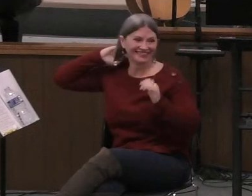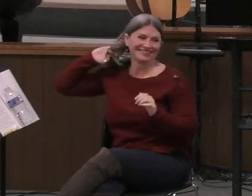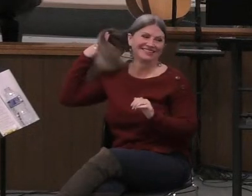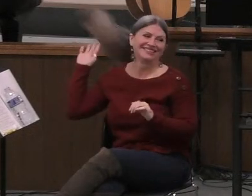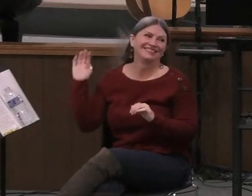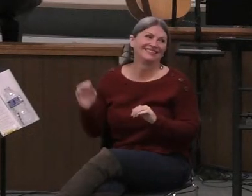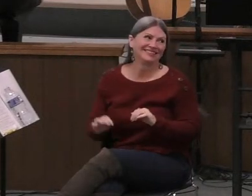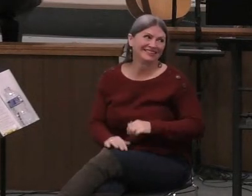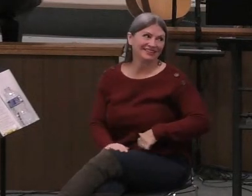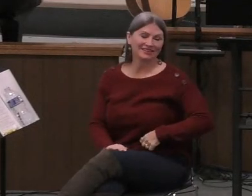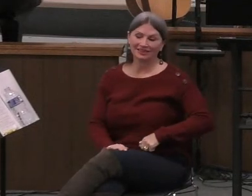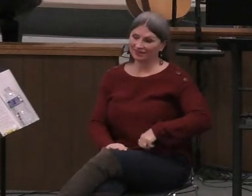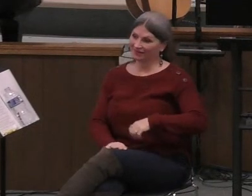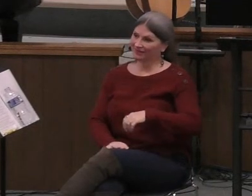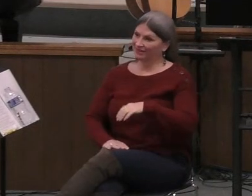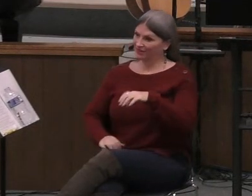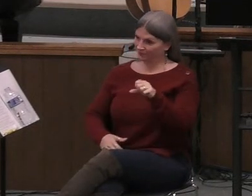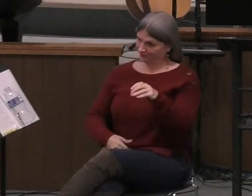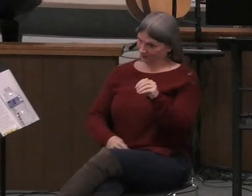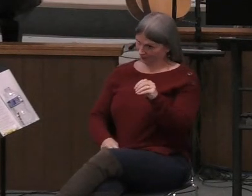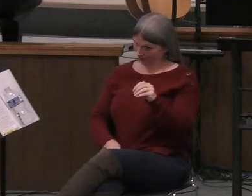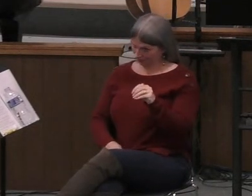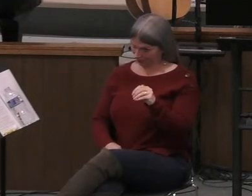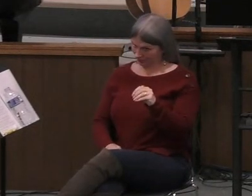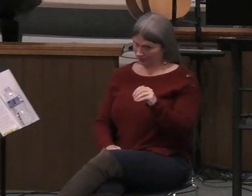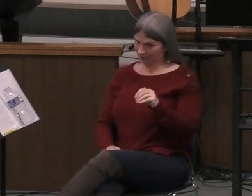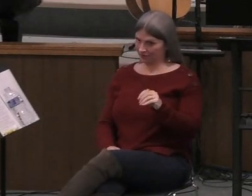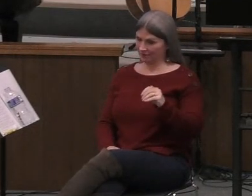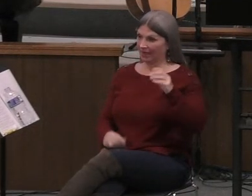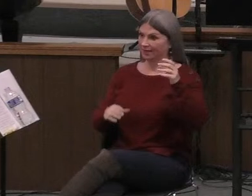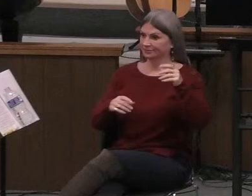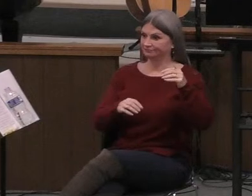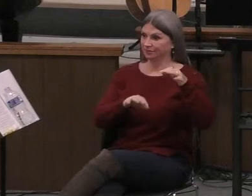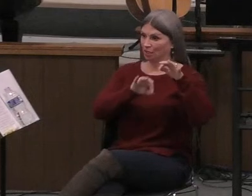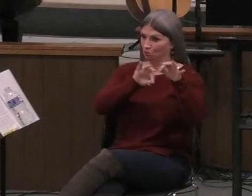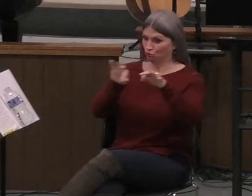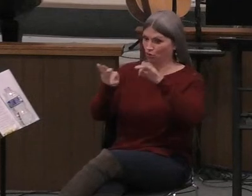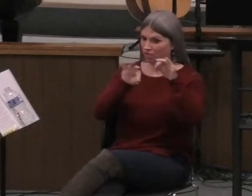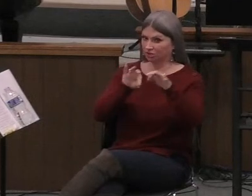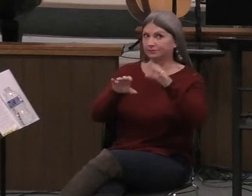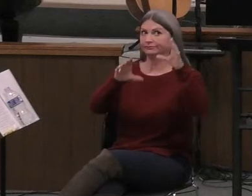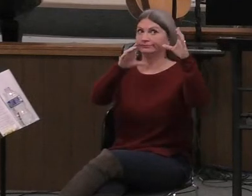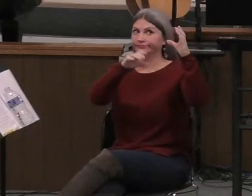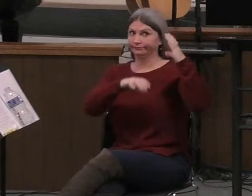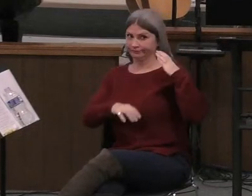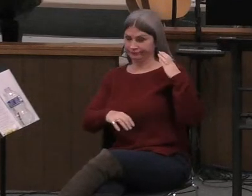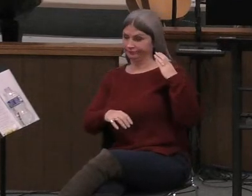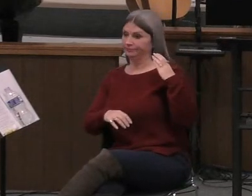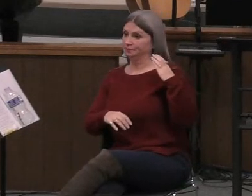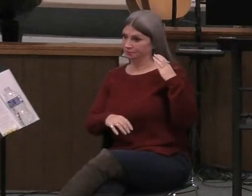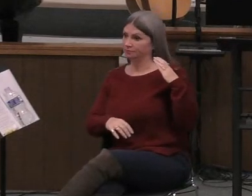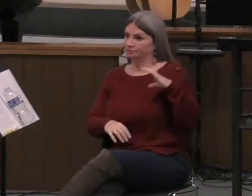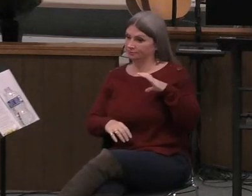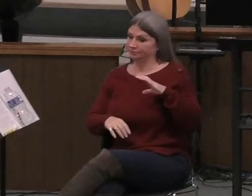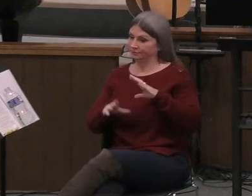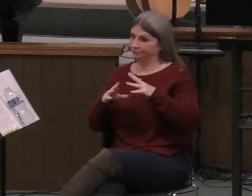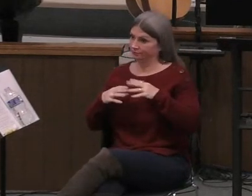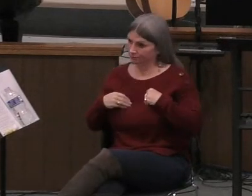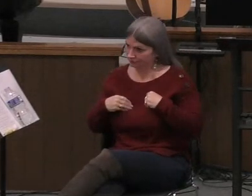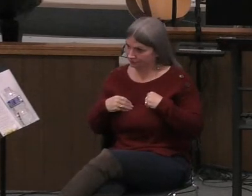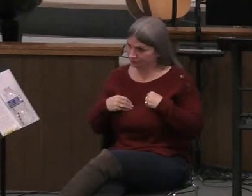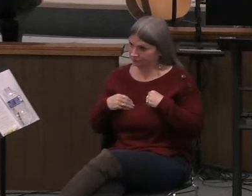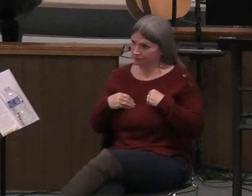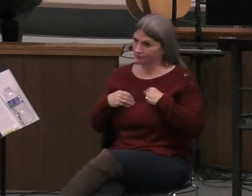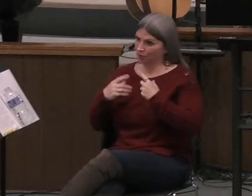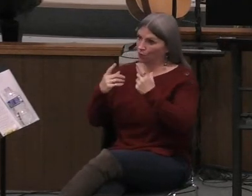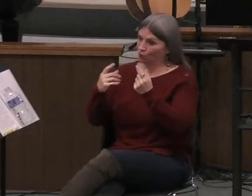25. Of which I became a minister according to the stewardship from God that was given to me for you, to make